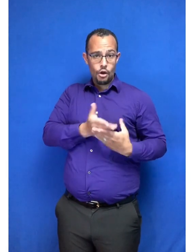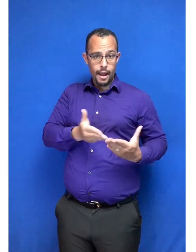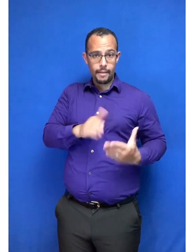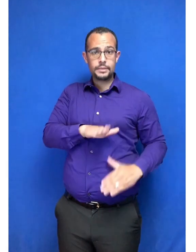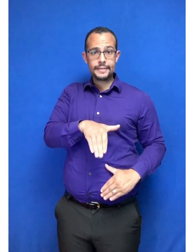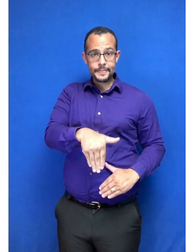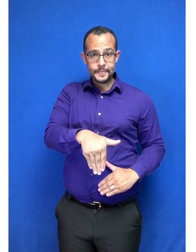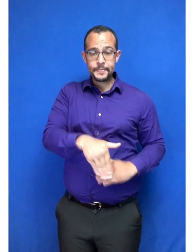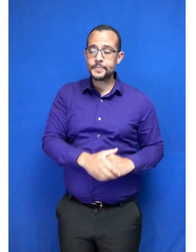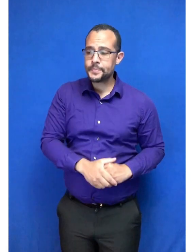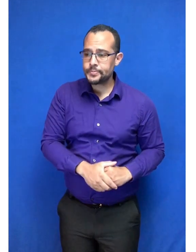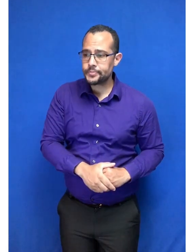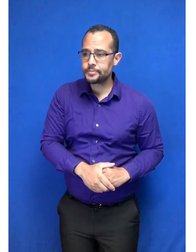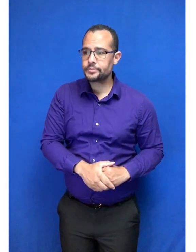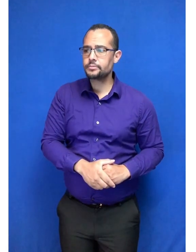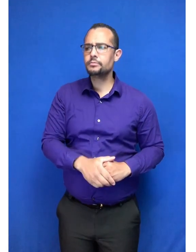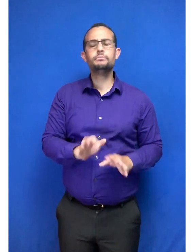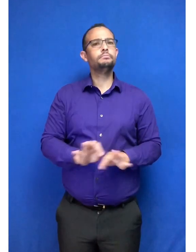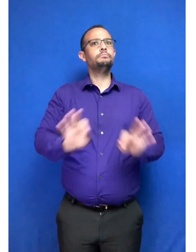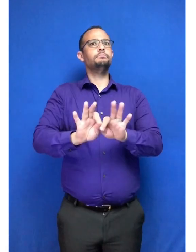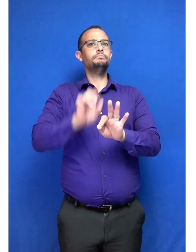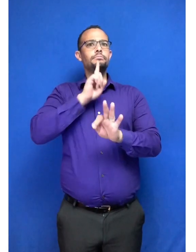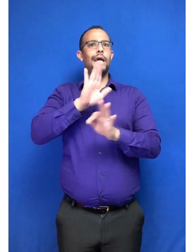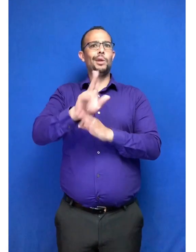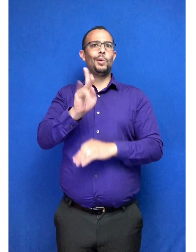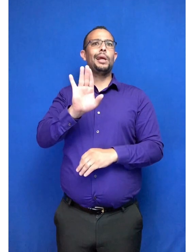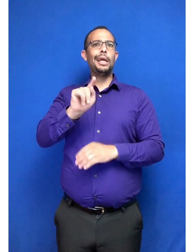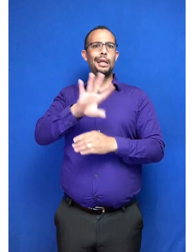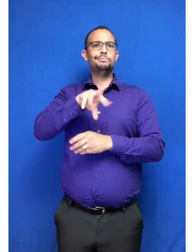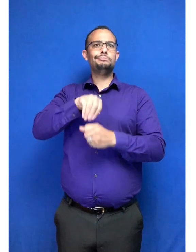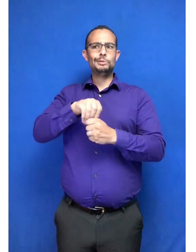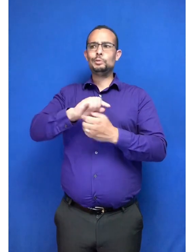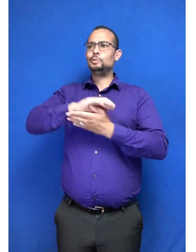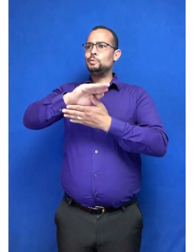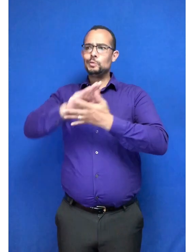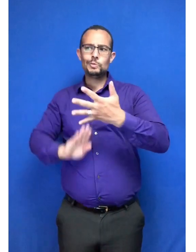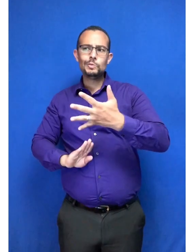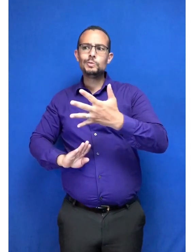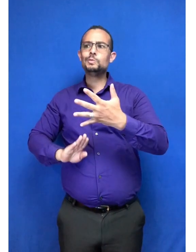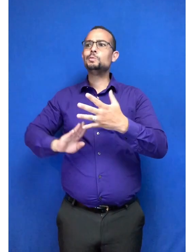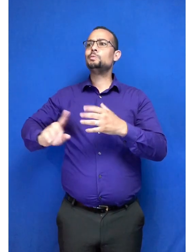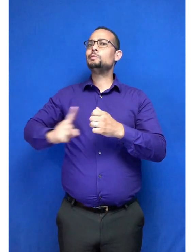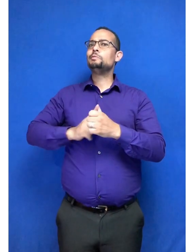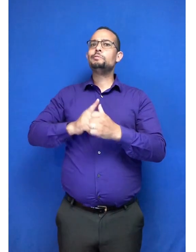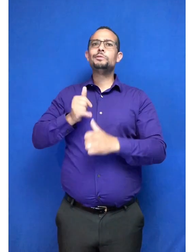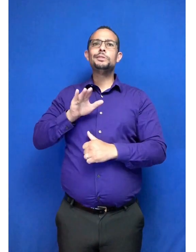Make sure you have all of the elements in your kit. A first aid kit will have alcohol wipes, bug